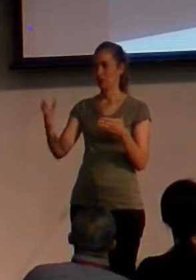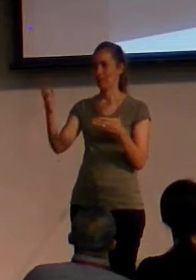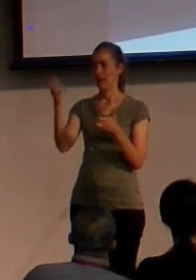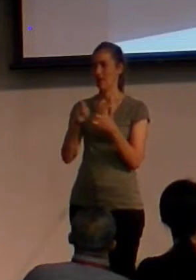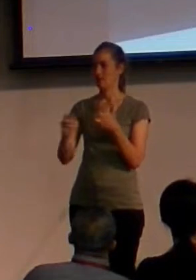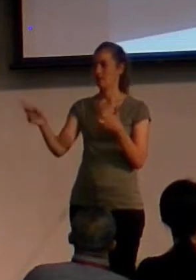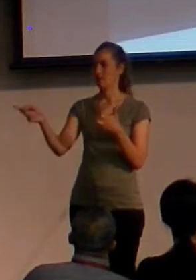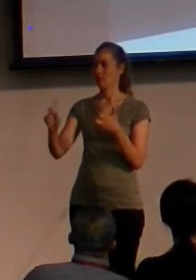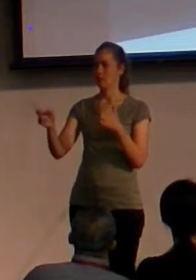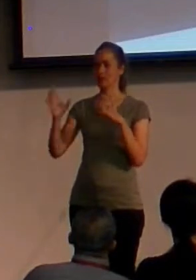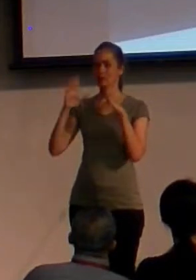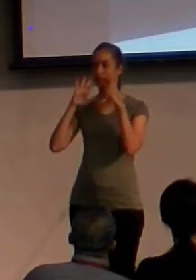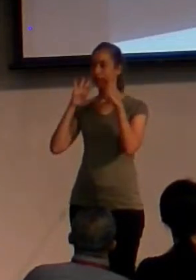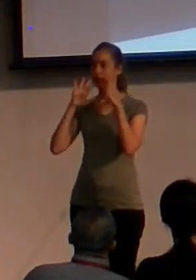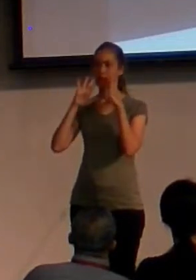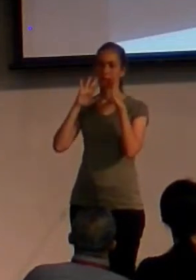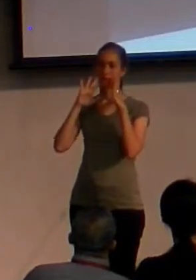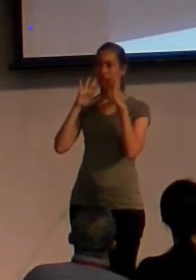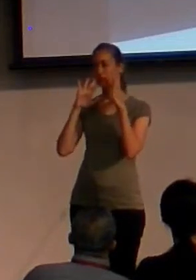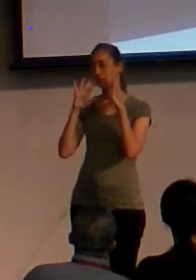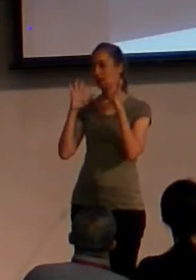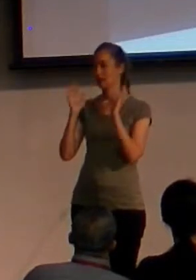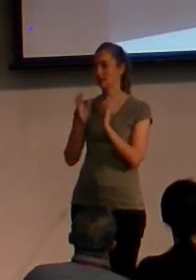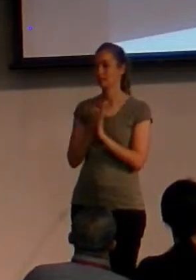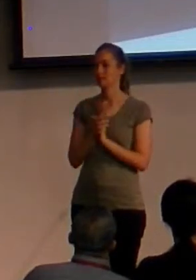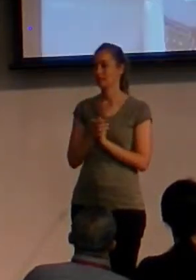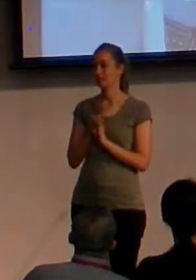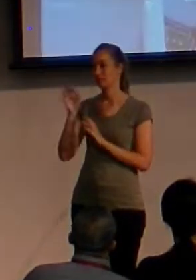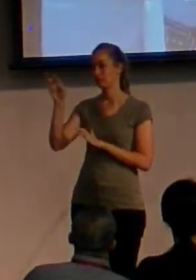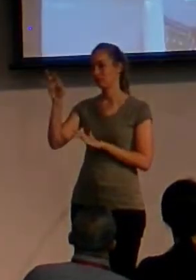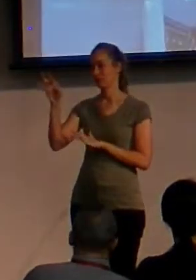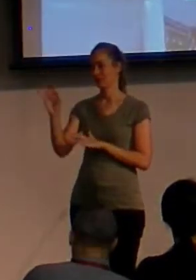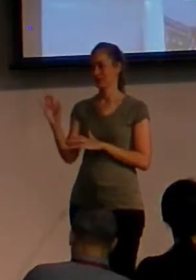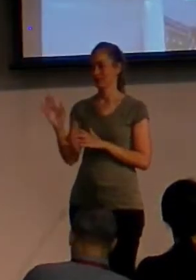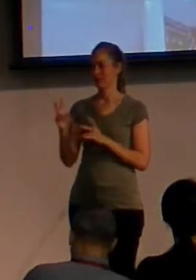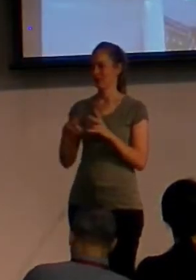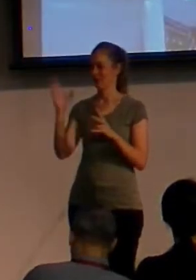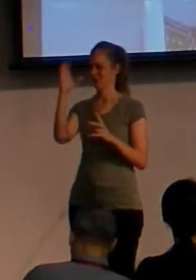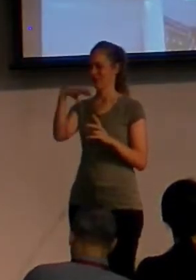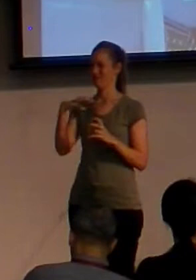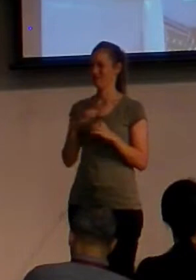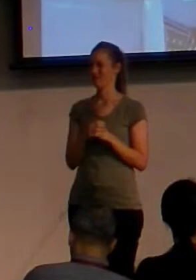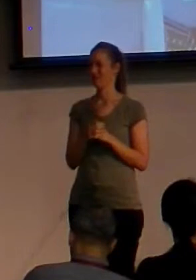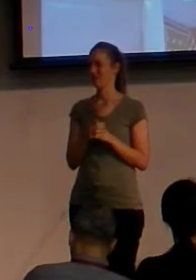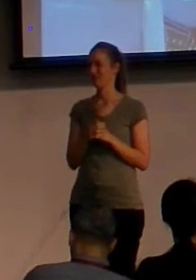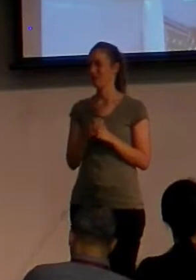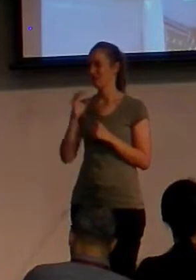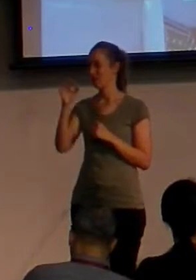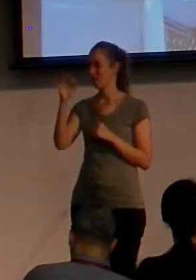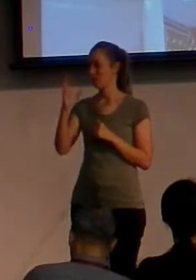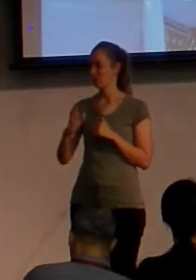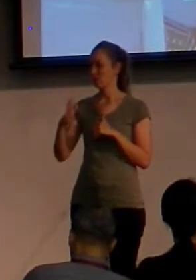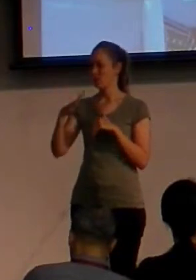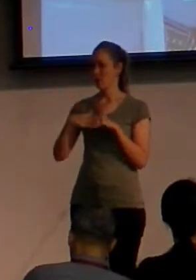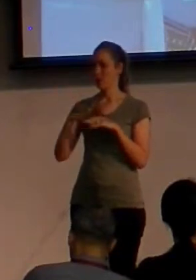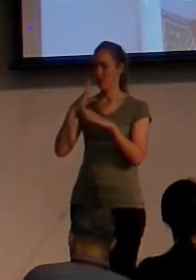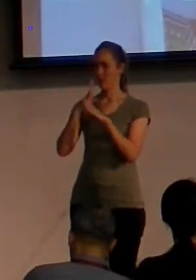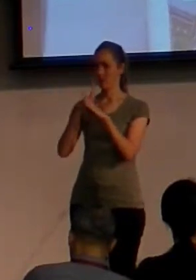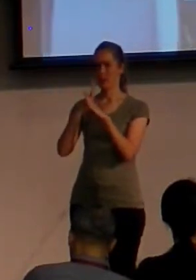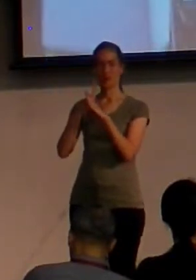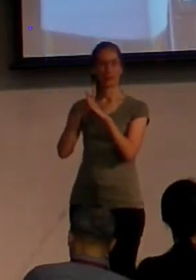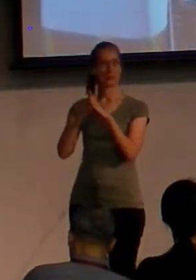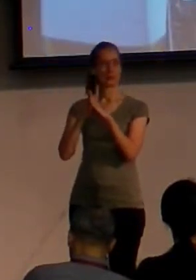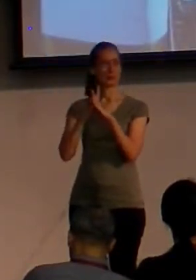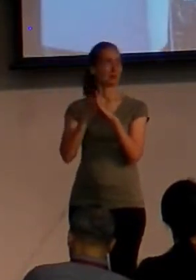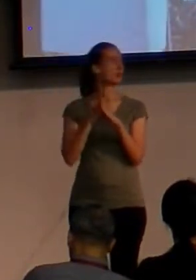just yelling at the cars passing by, and it's very strange. But a preacher on the bus.